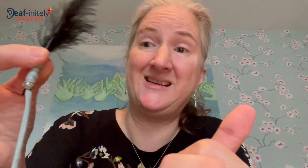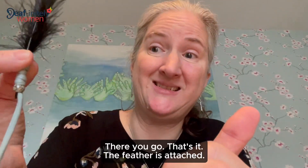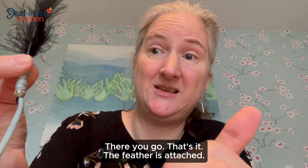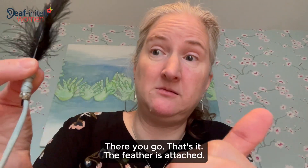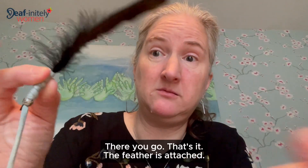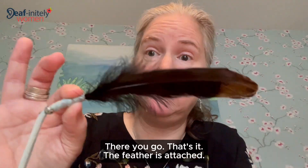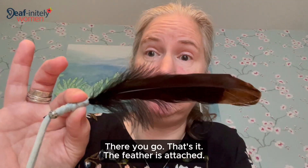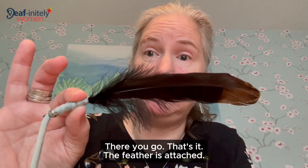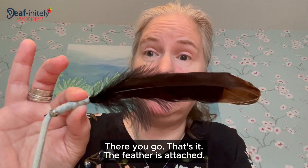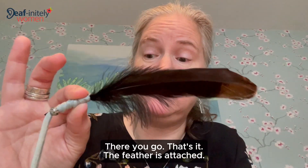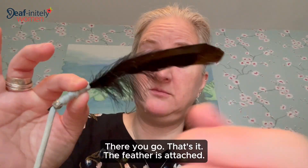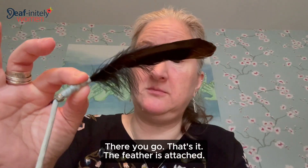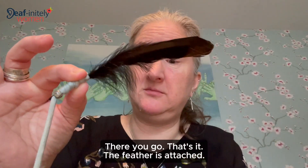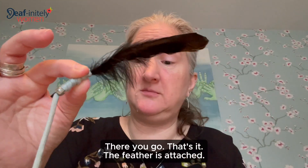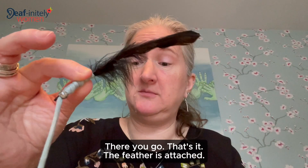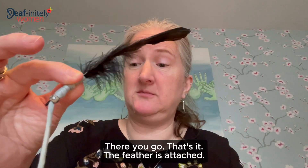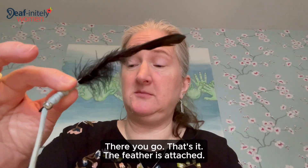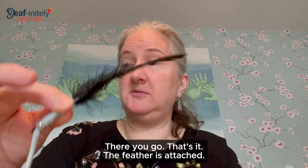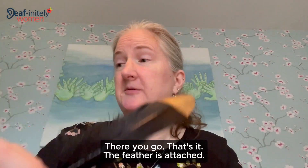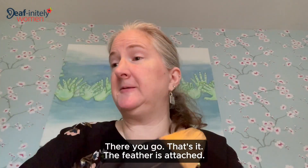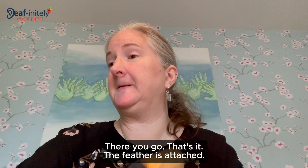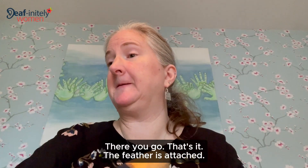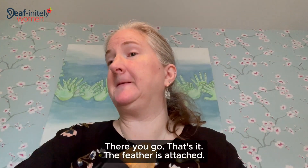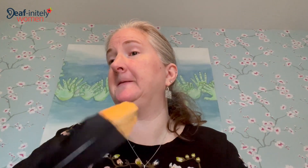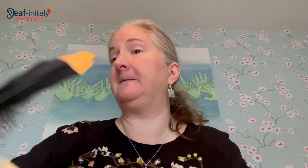There you go, that's it. The feather is attached.